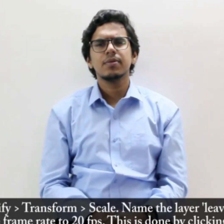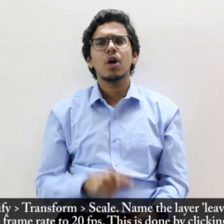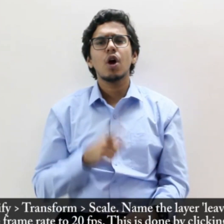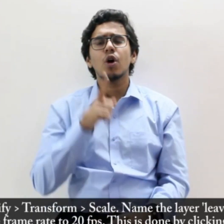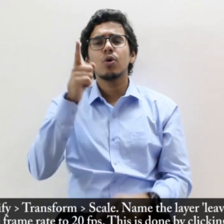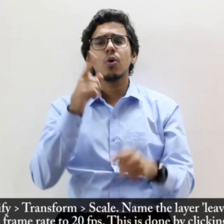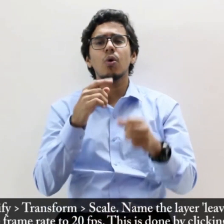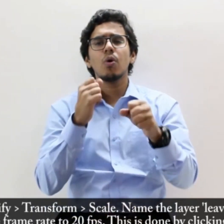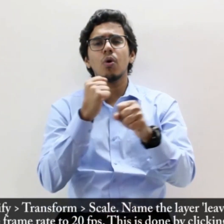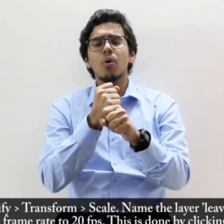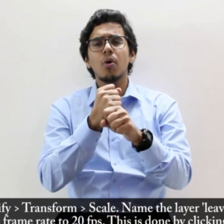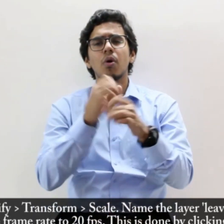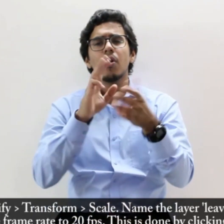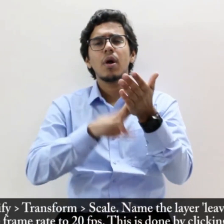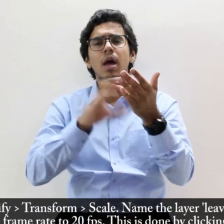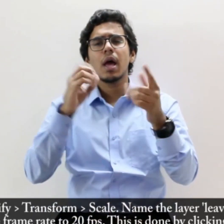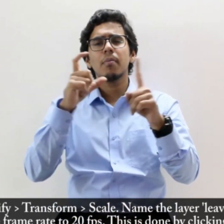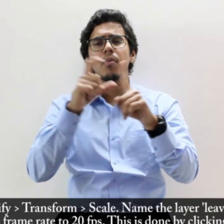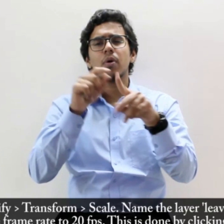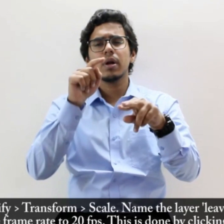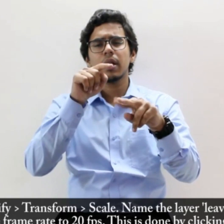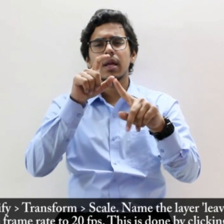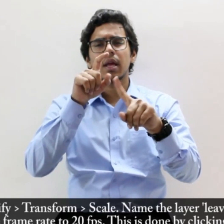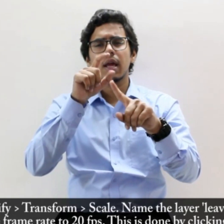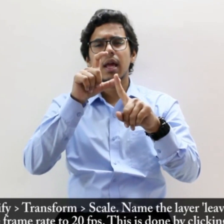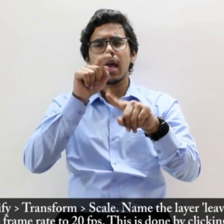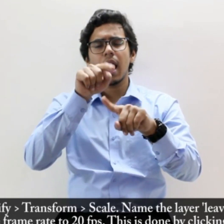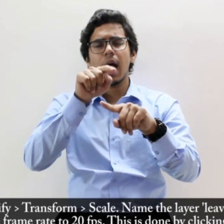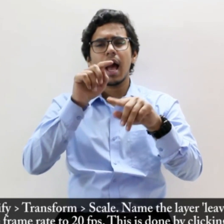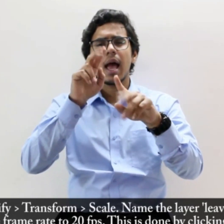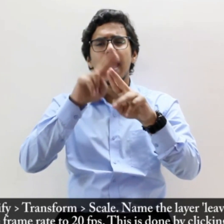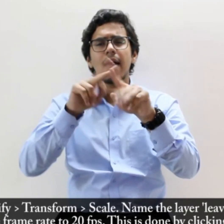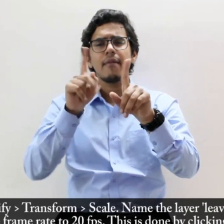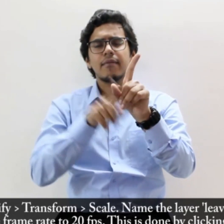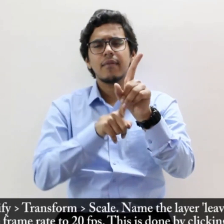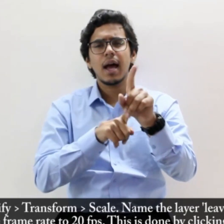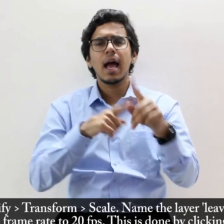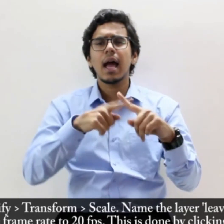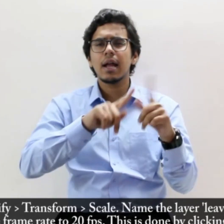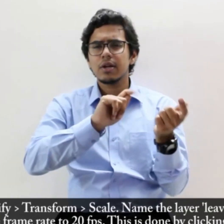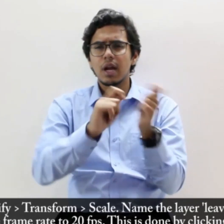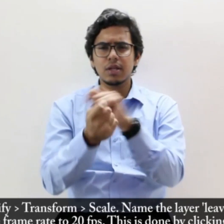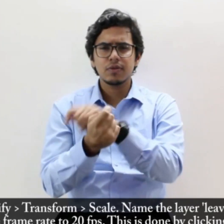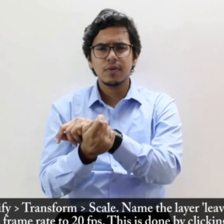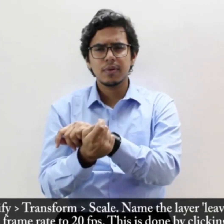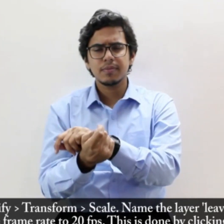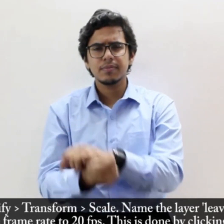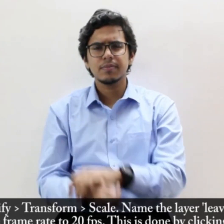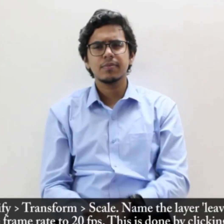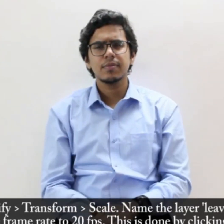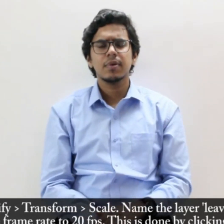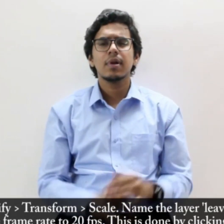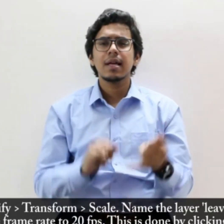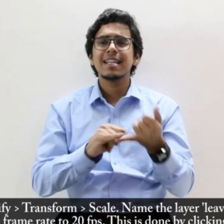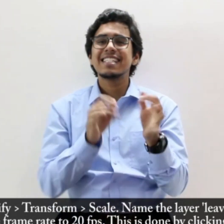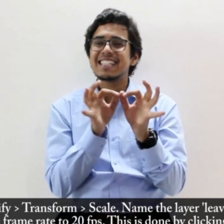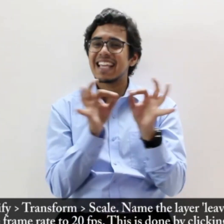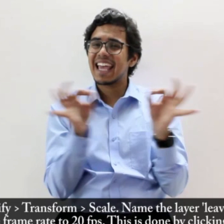Modify, transform, scale. Name the layer Leaves. Keep the frame rate to 20